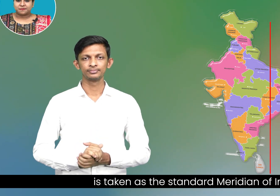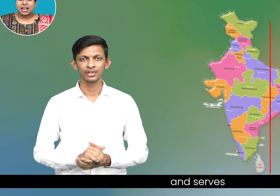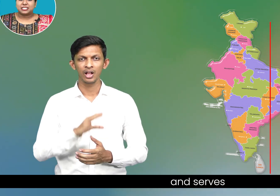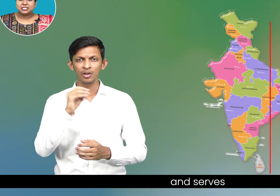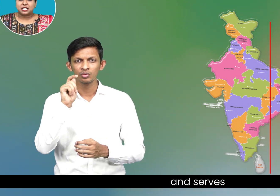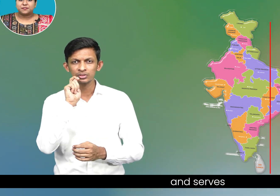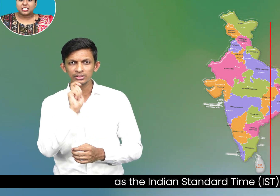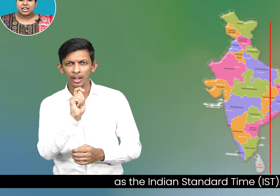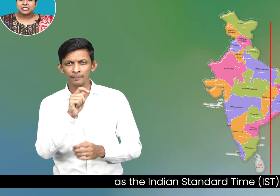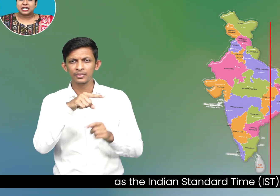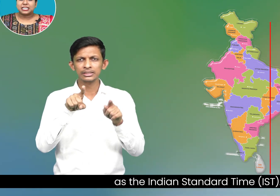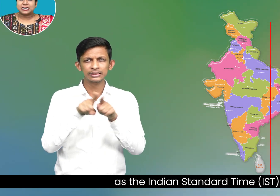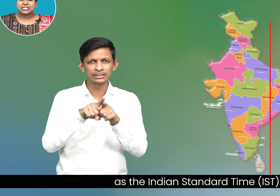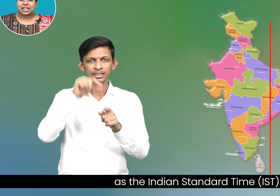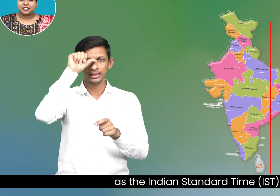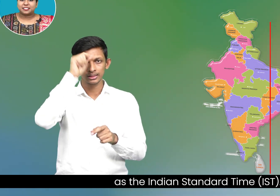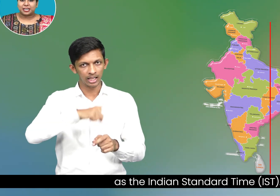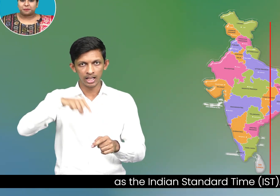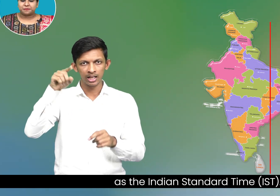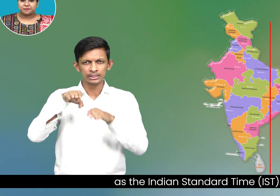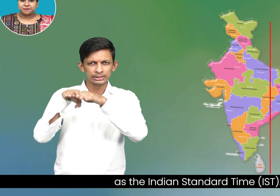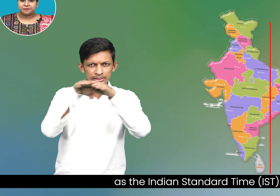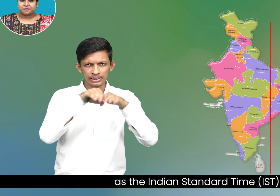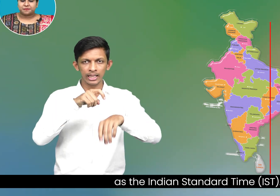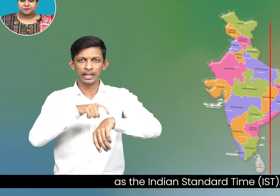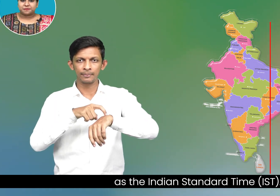And serves as Indian standard time.